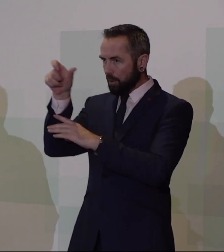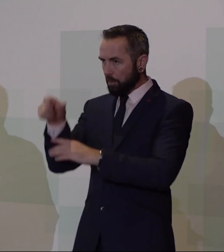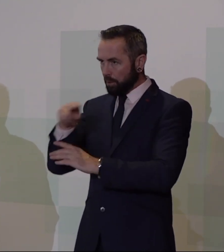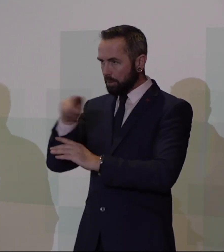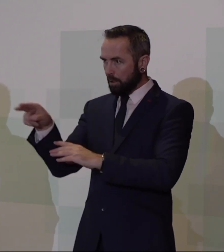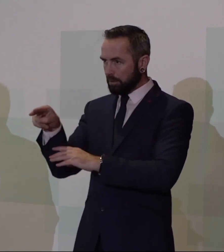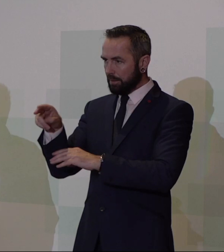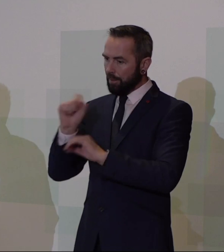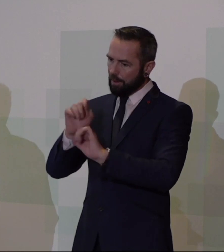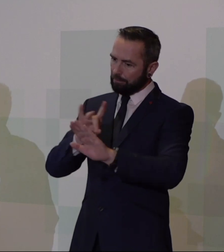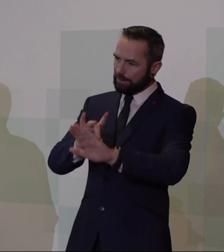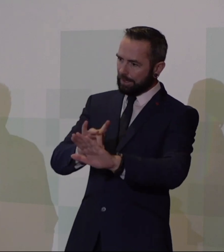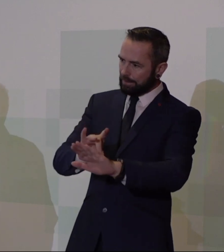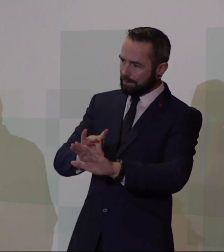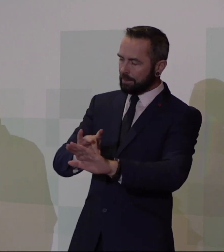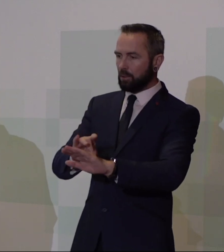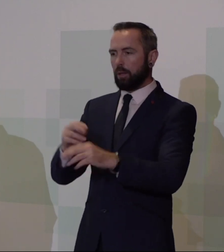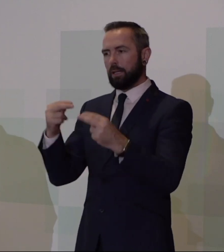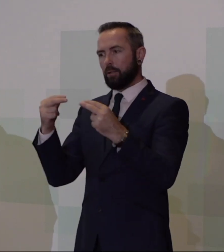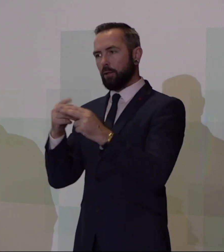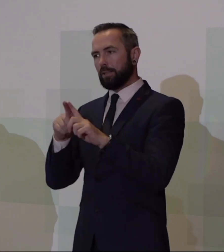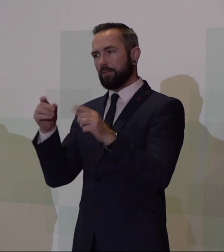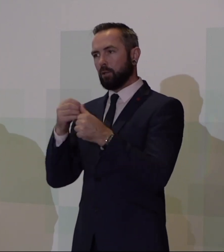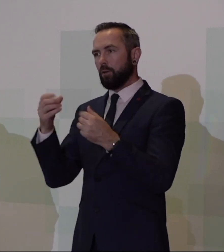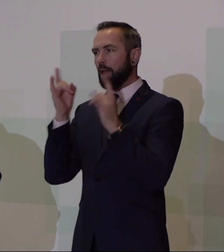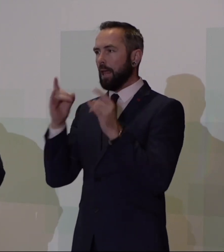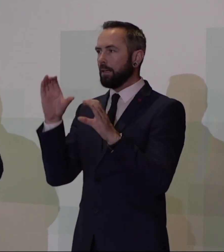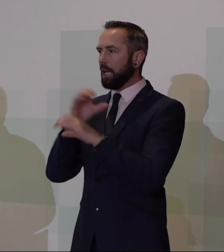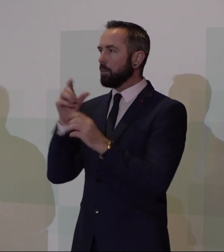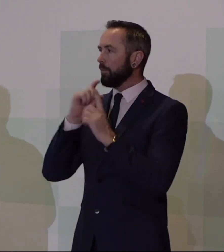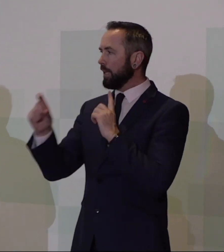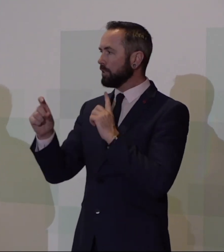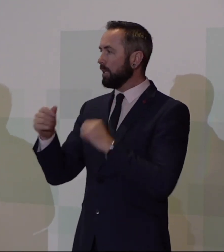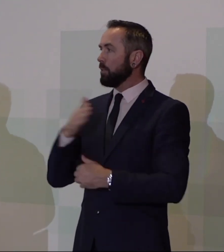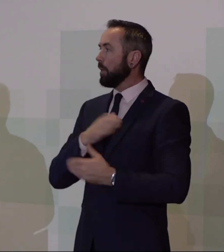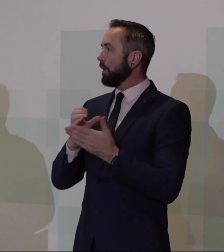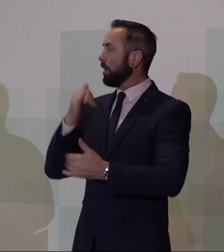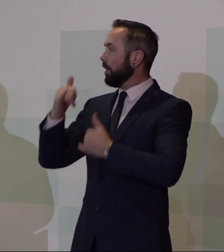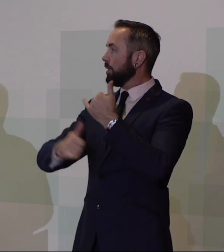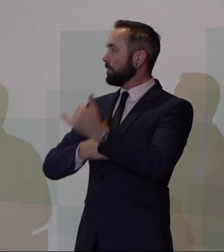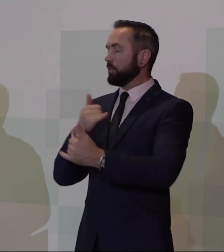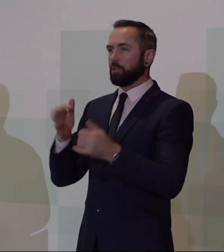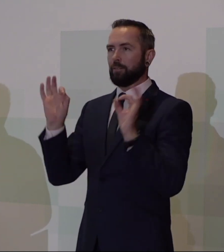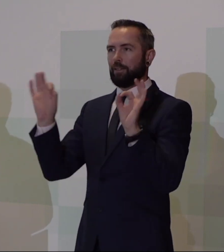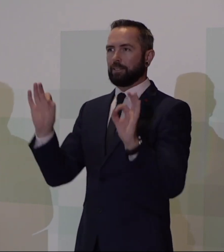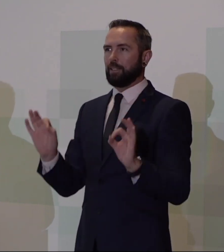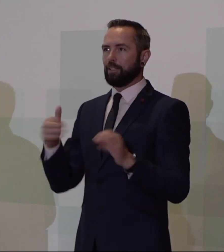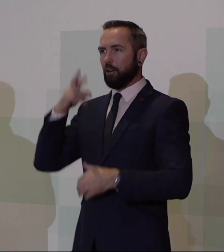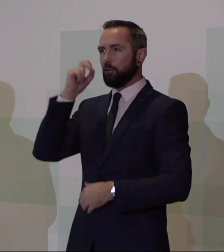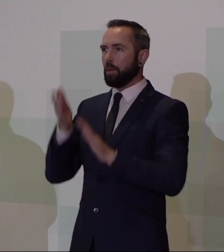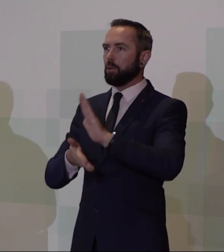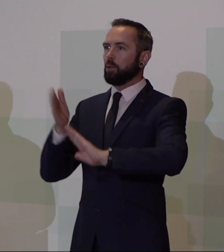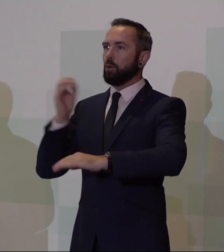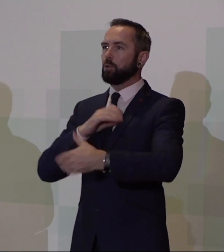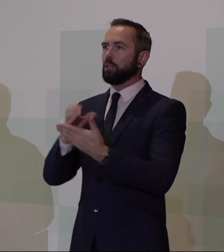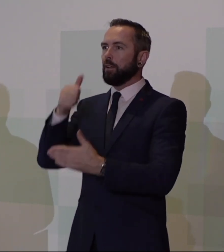the illness, where I think nursing differs to other healthcare professions. My college years were fantastic. I remember going into college on